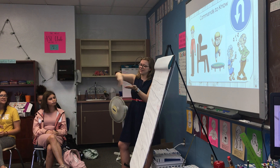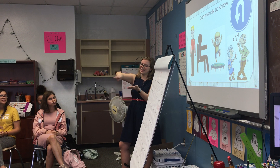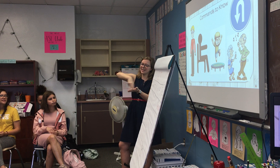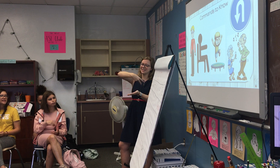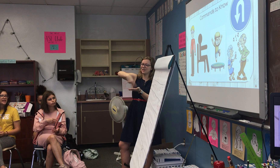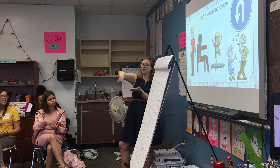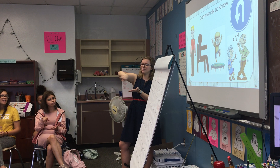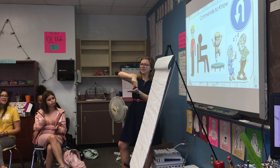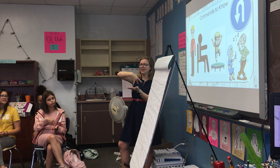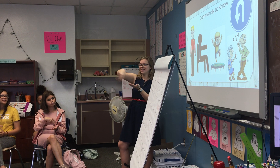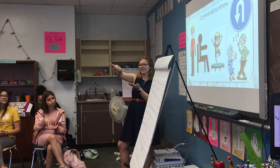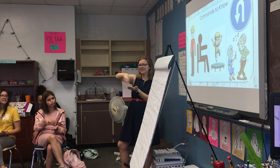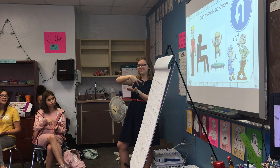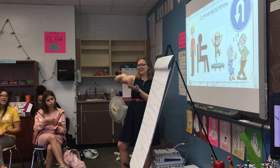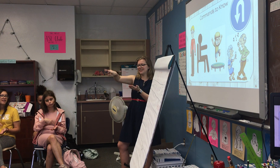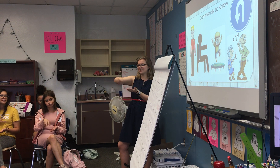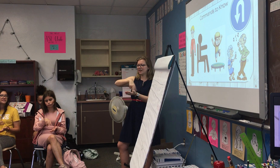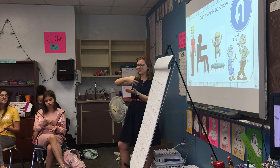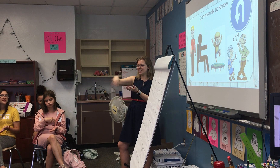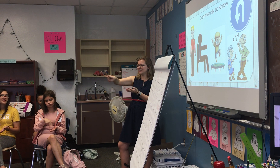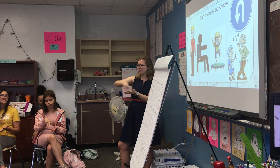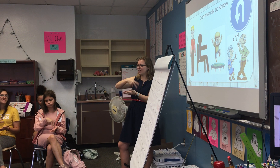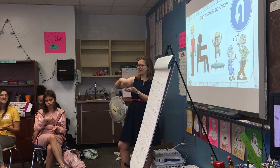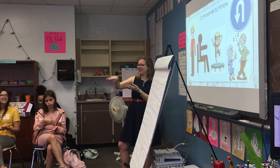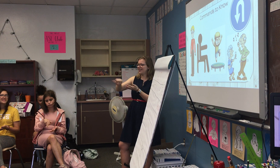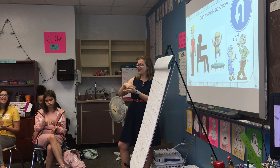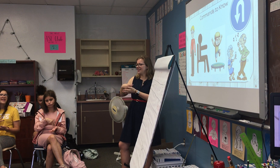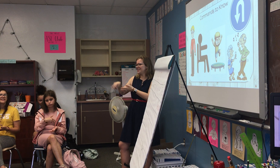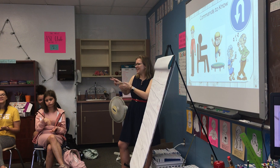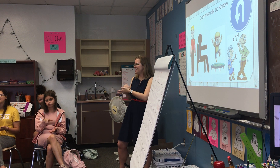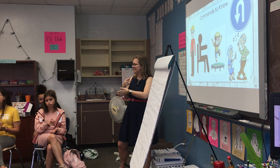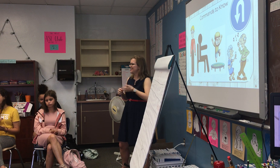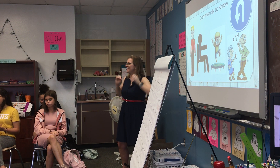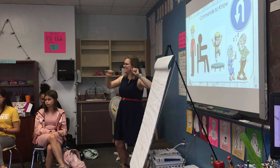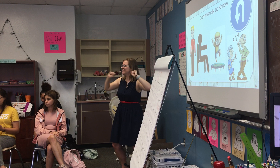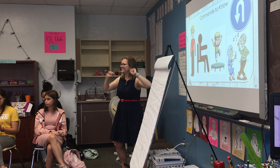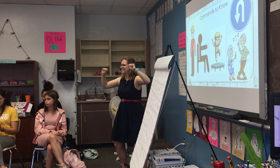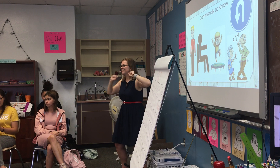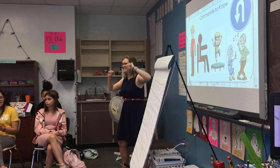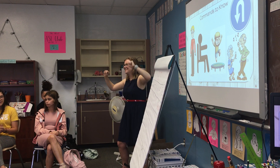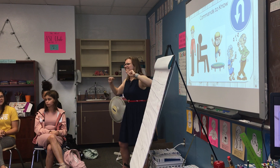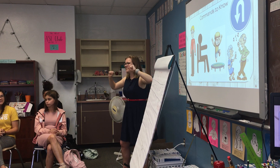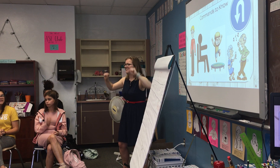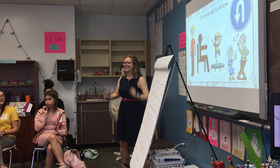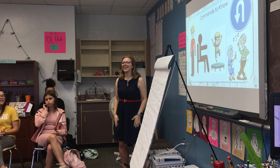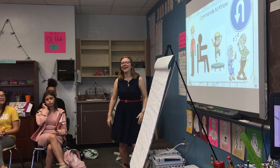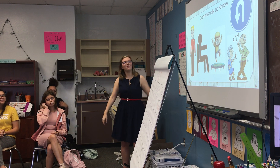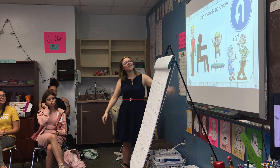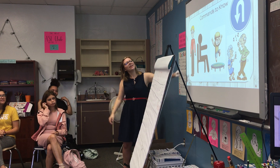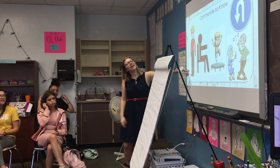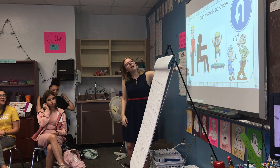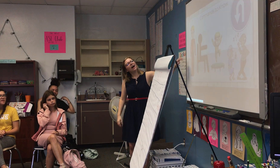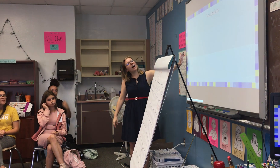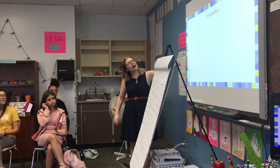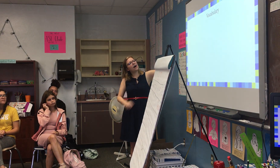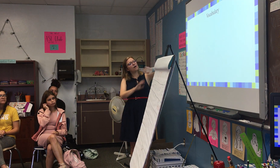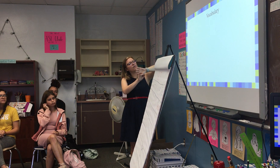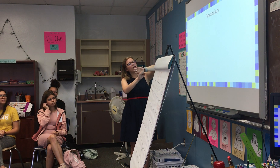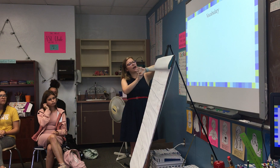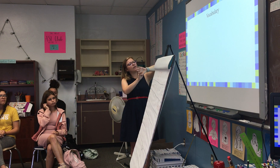little legs and you dance across the dance floor. I can't dance. I'm with you. I'm with you. Yeah. Okay.